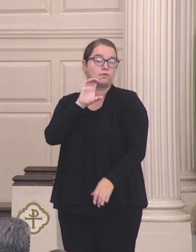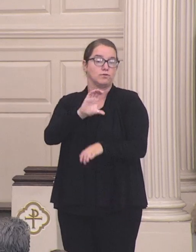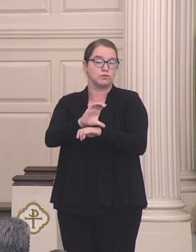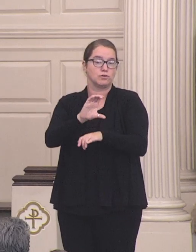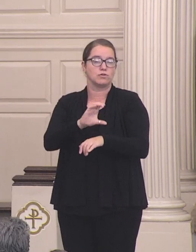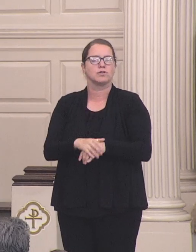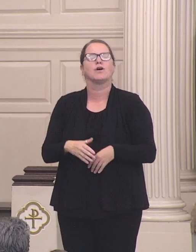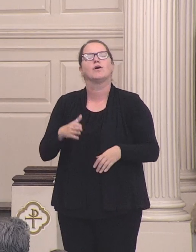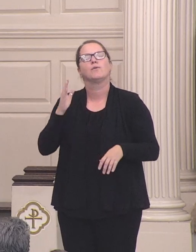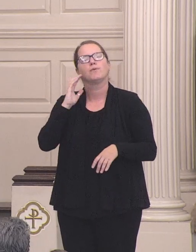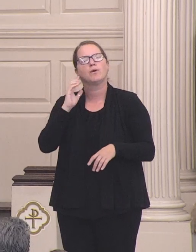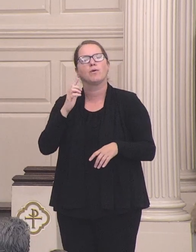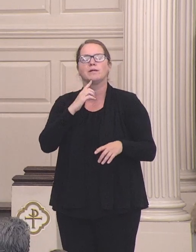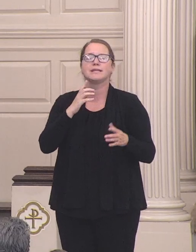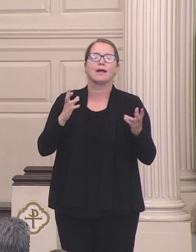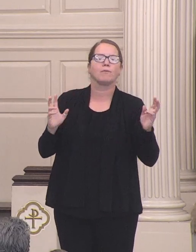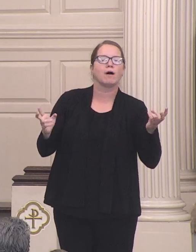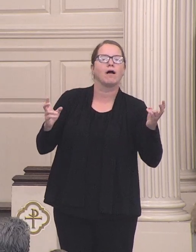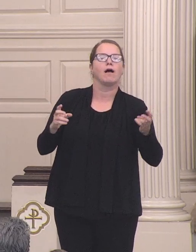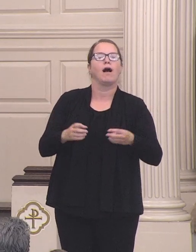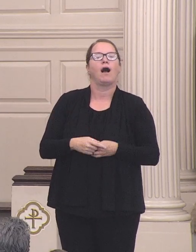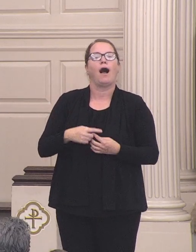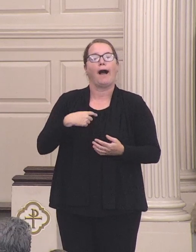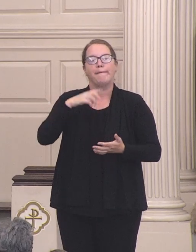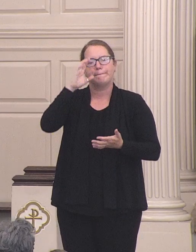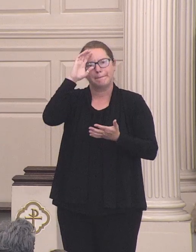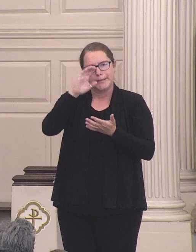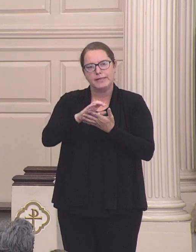is Catholic, and the church is apostolic.